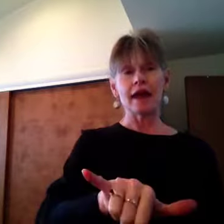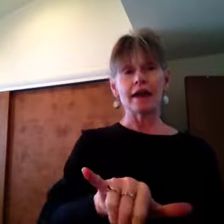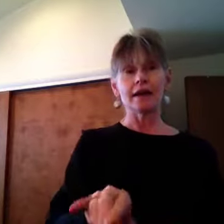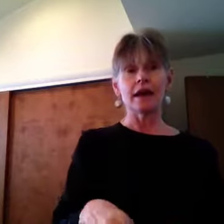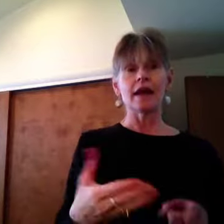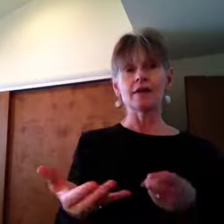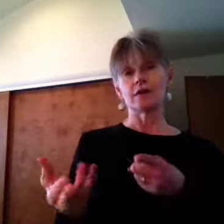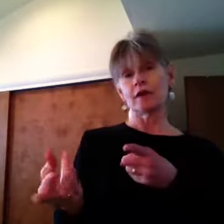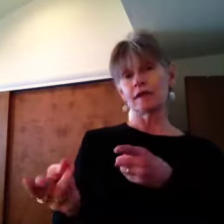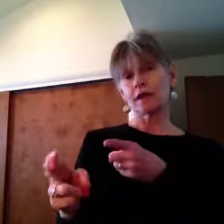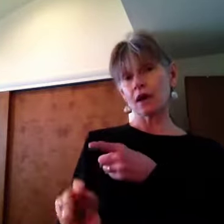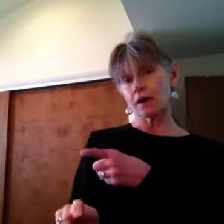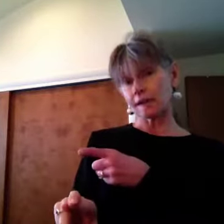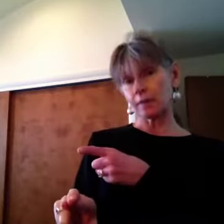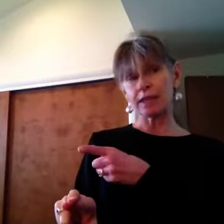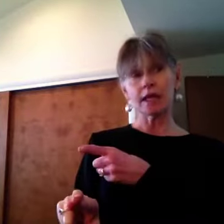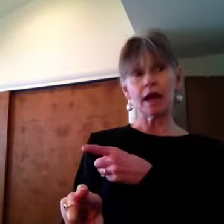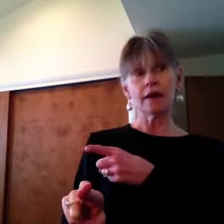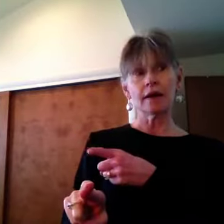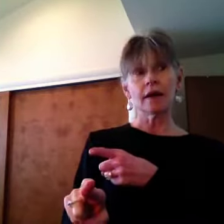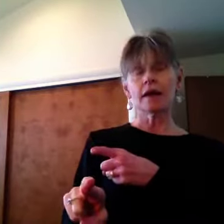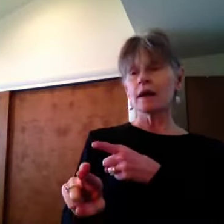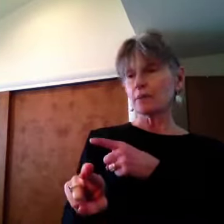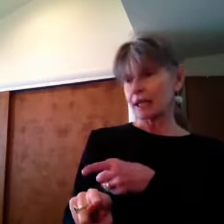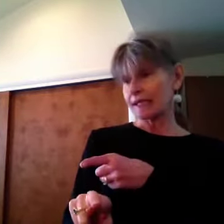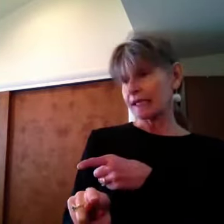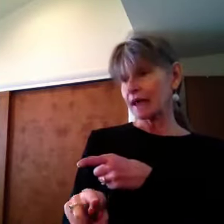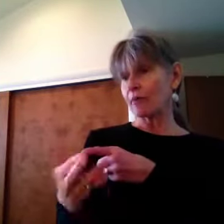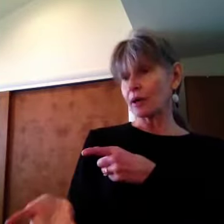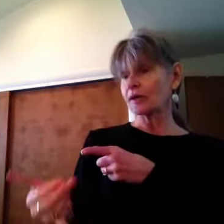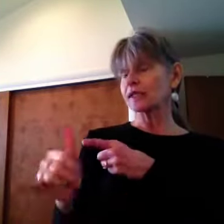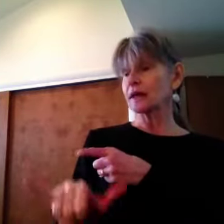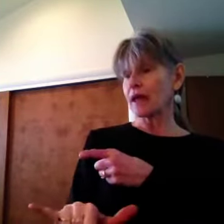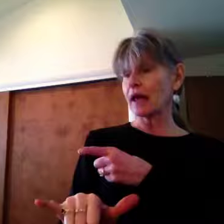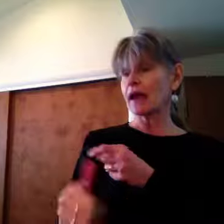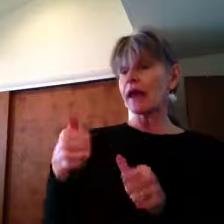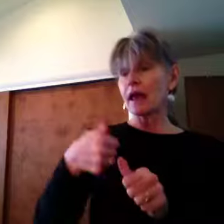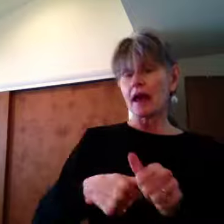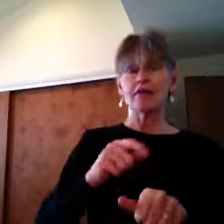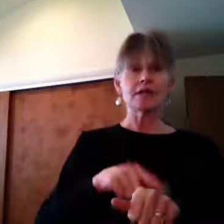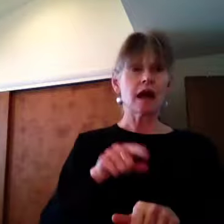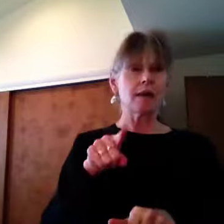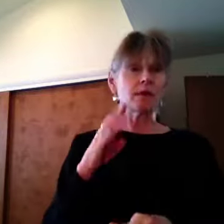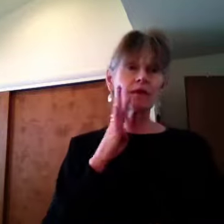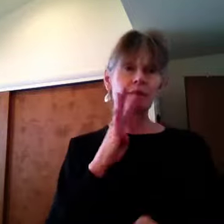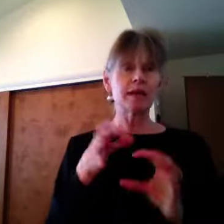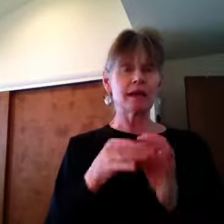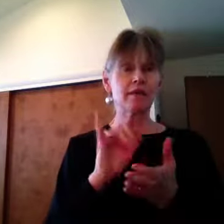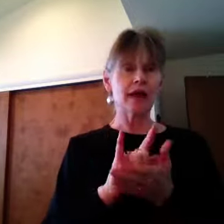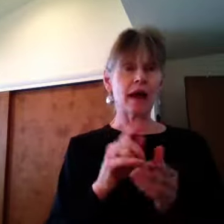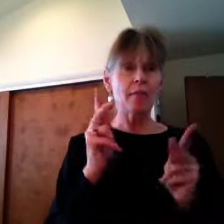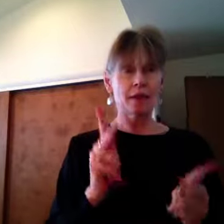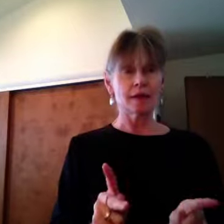they. And those could also be done placing that person, and then every time you speak of that